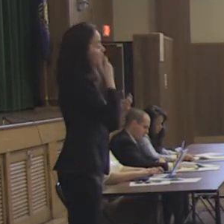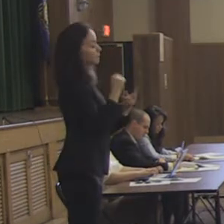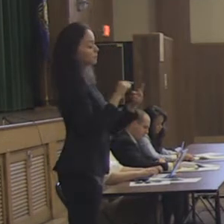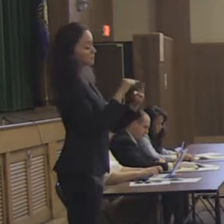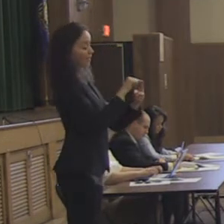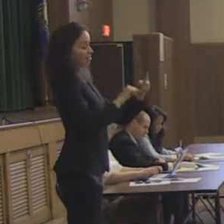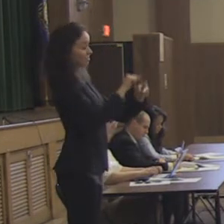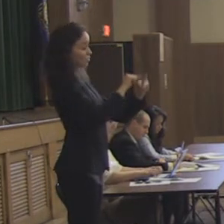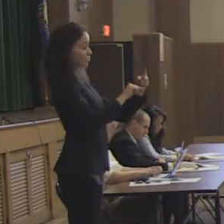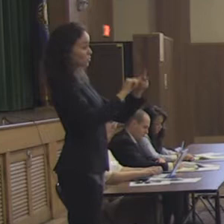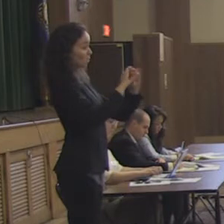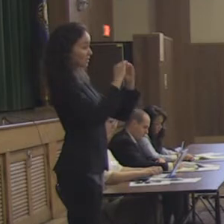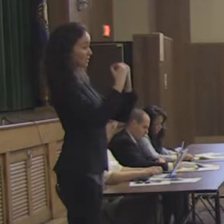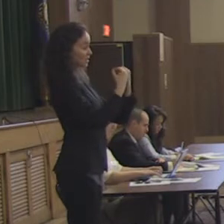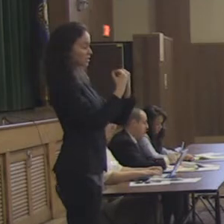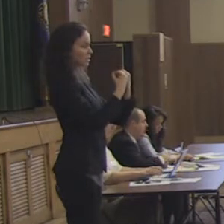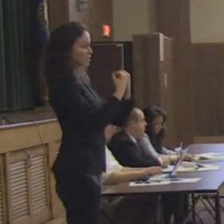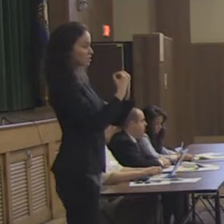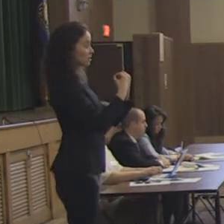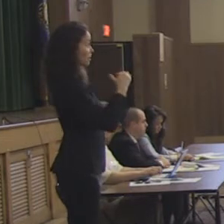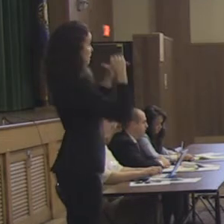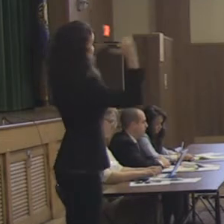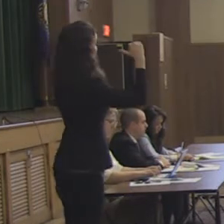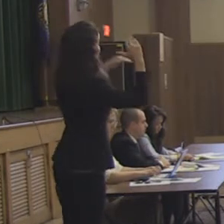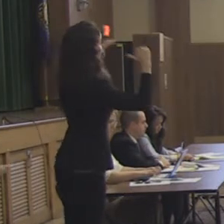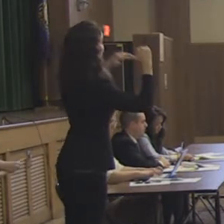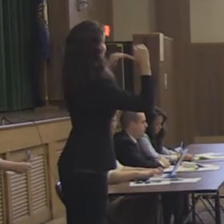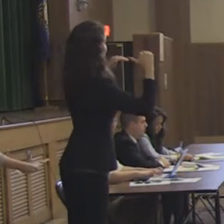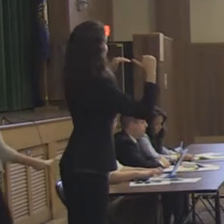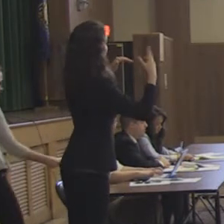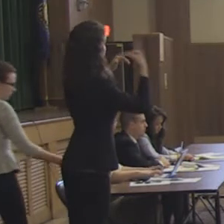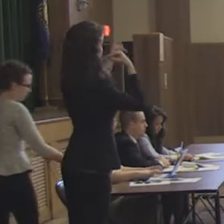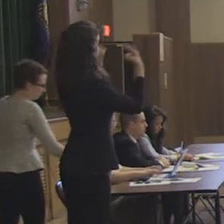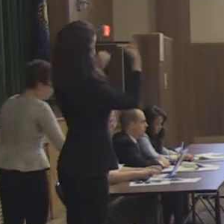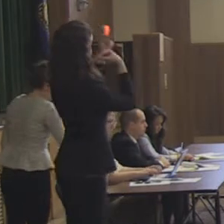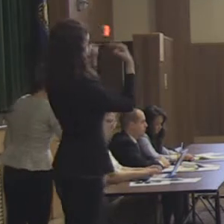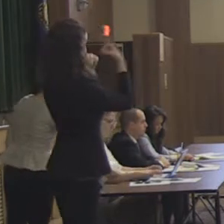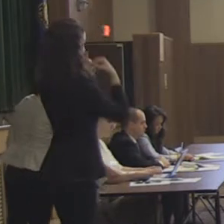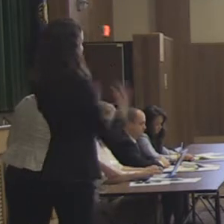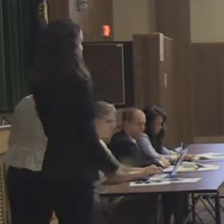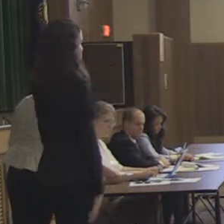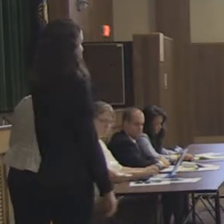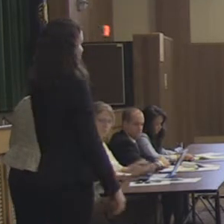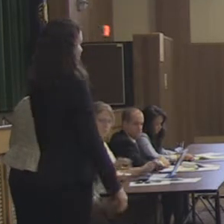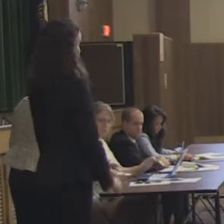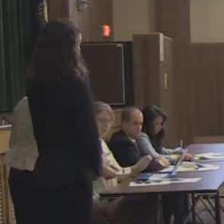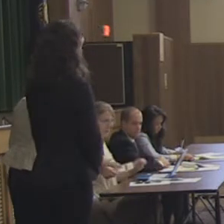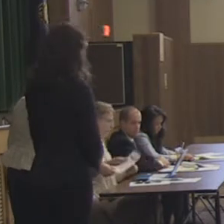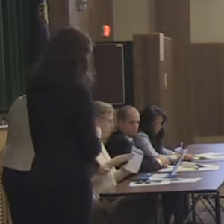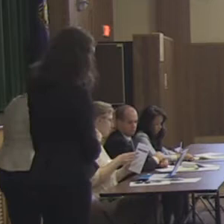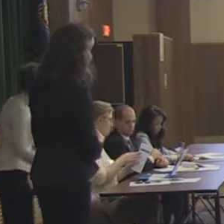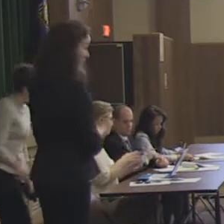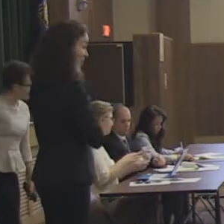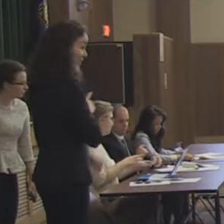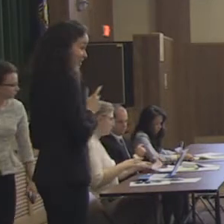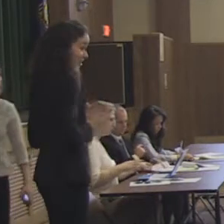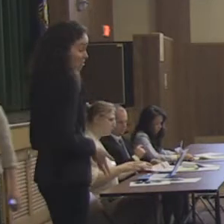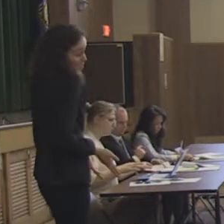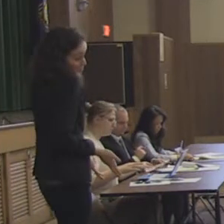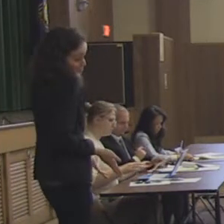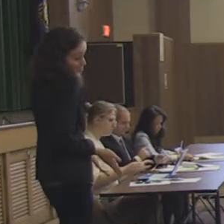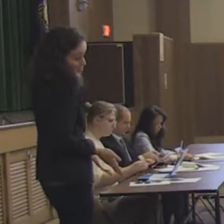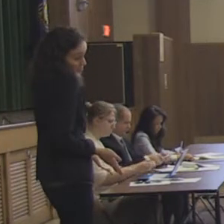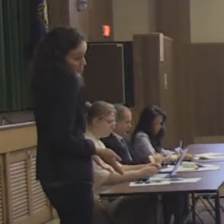Wisdom and Mica have had great difficulty in getting that information, but I think a legislator might have a little better chance, although